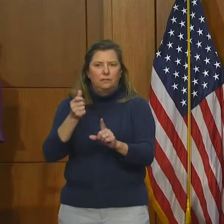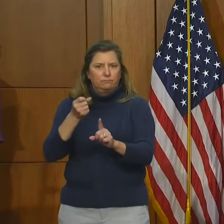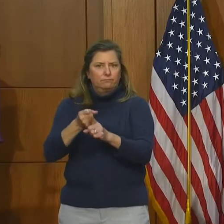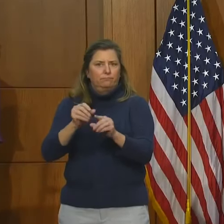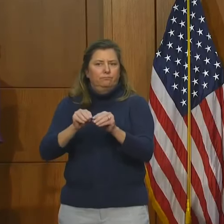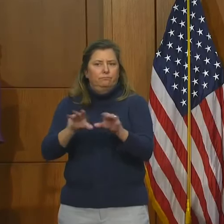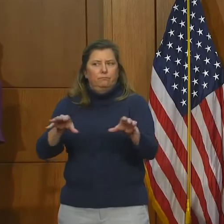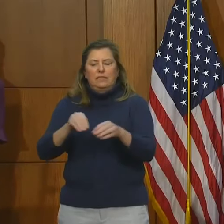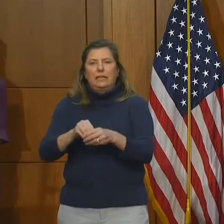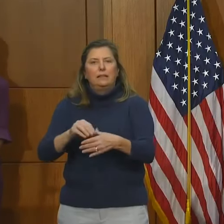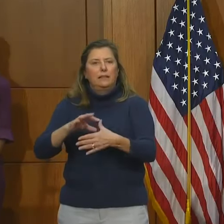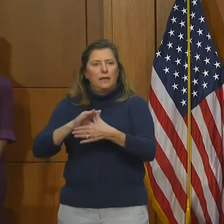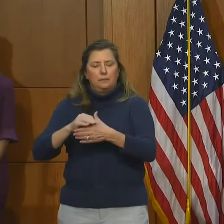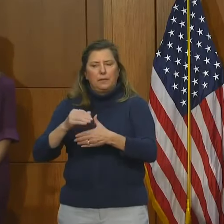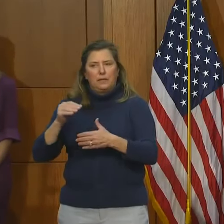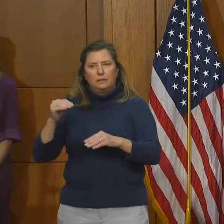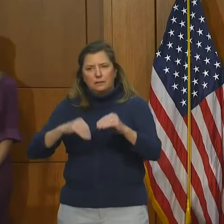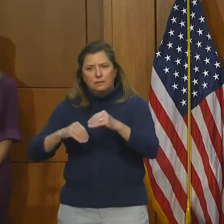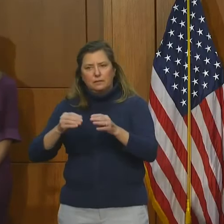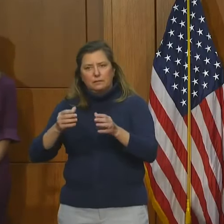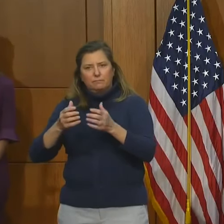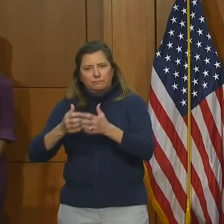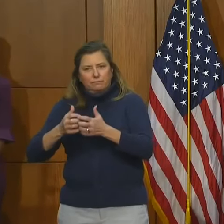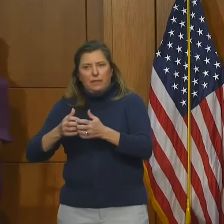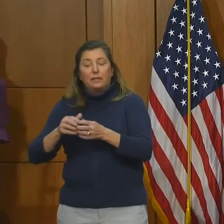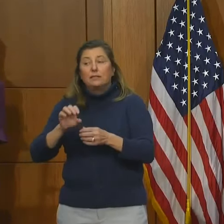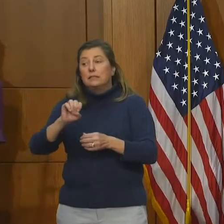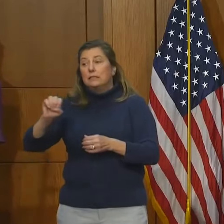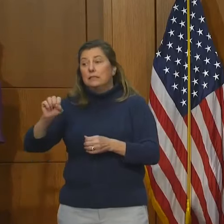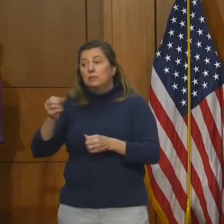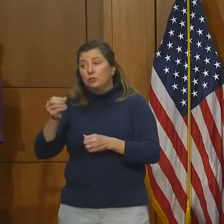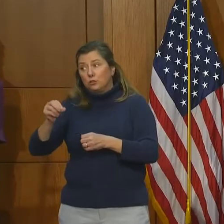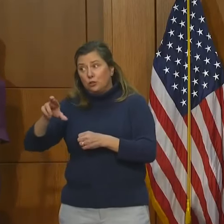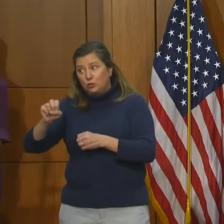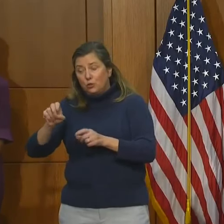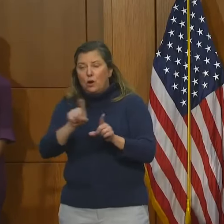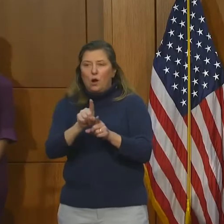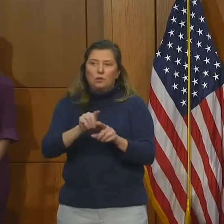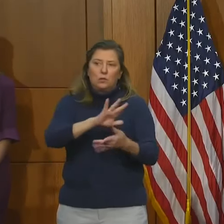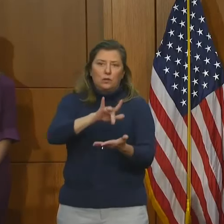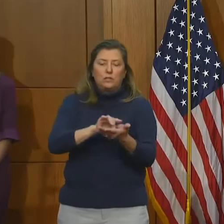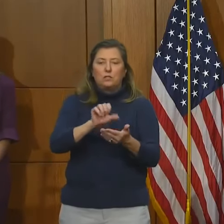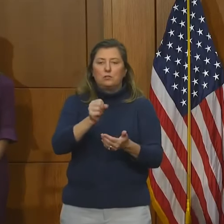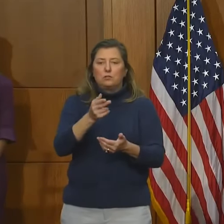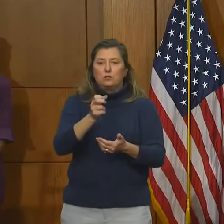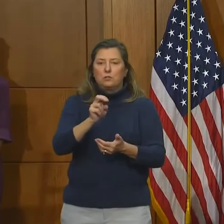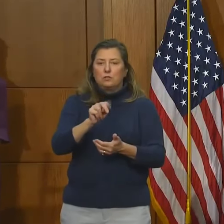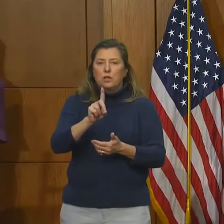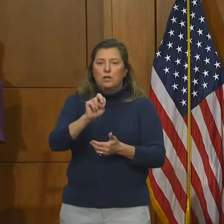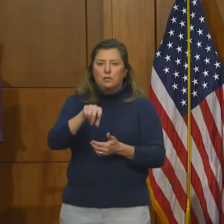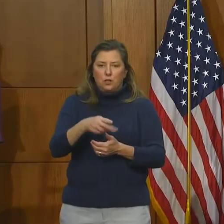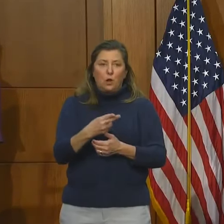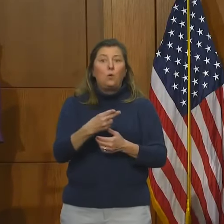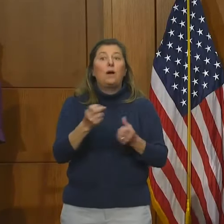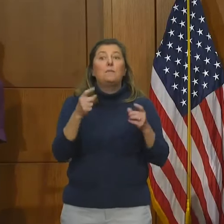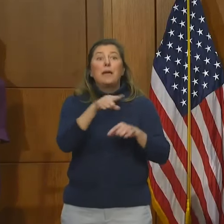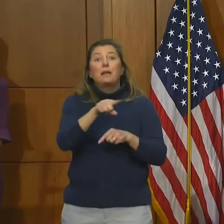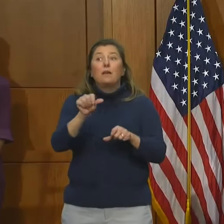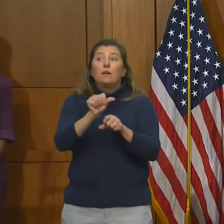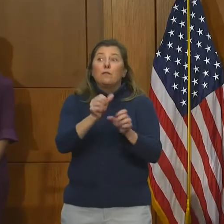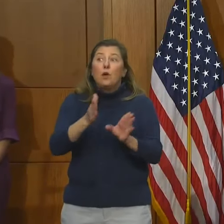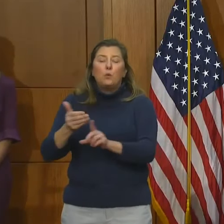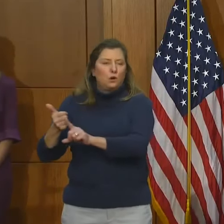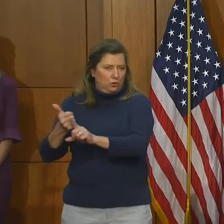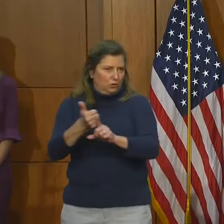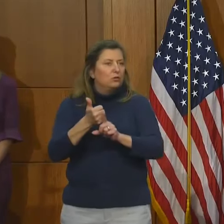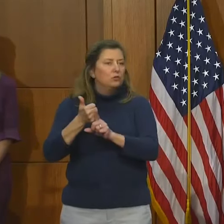in meat processing plants, both on the Eastern Shore and in Central Shenandoah. Many of those workers are